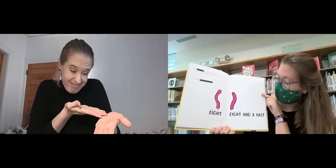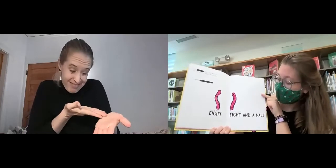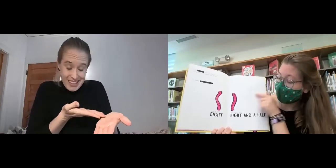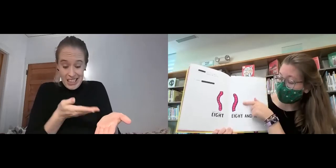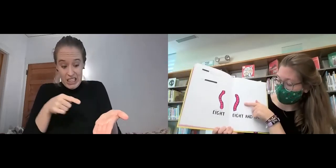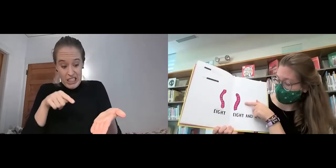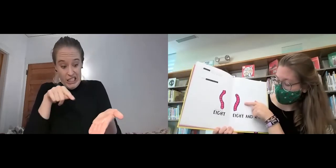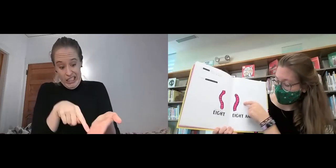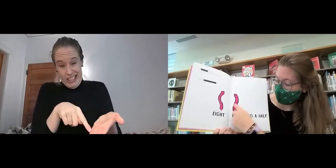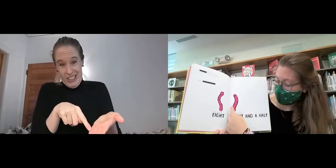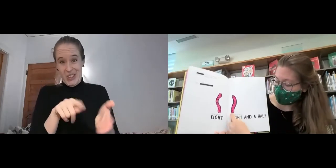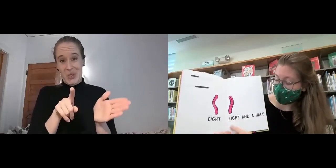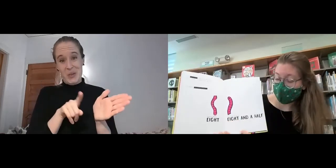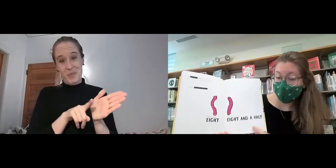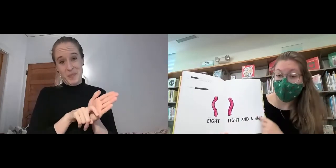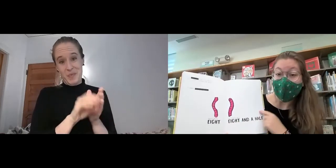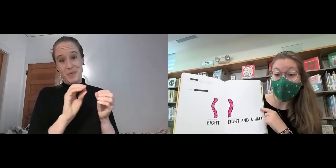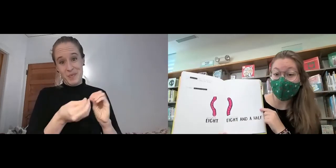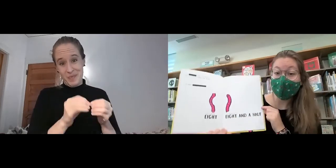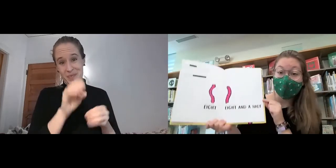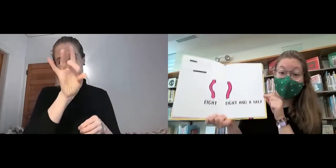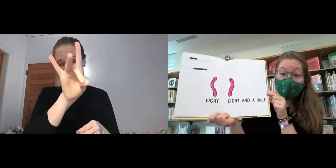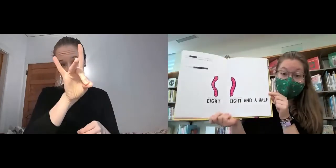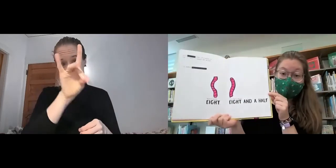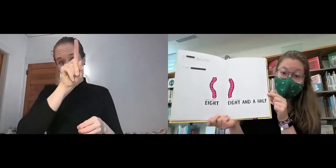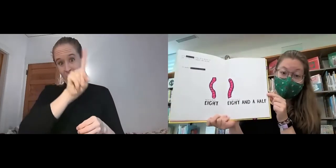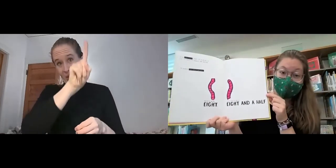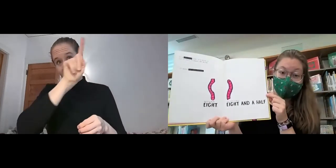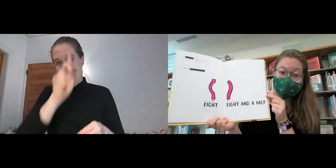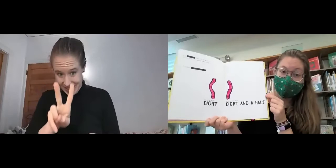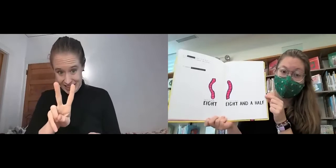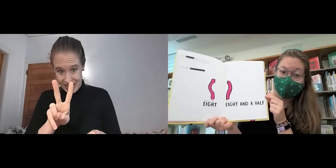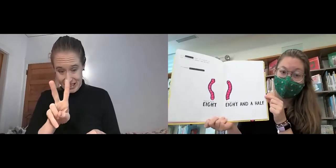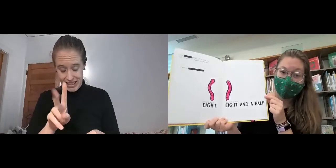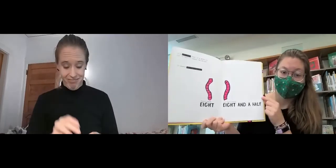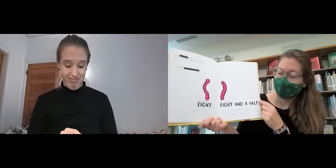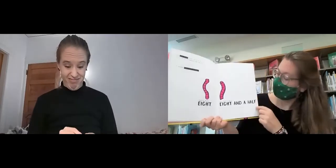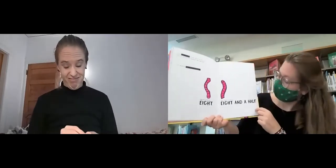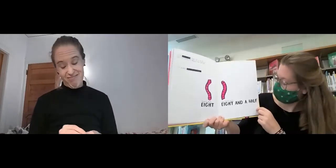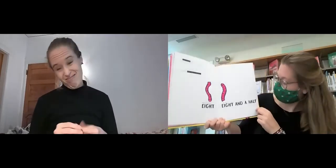And here we have worm 8.5.